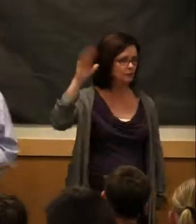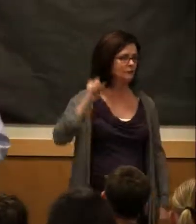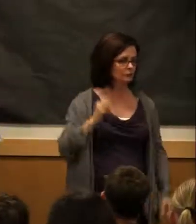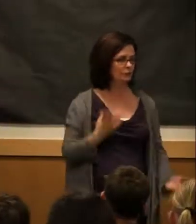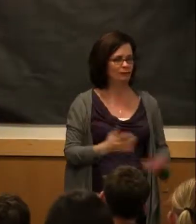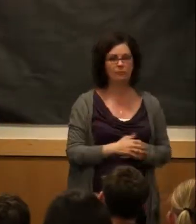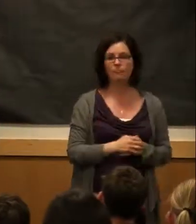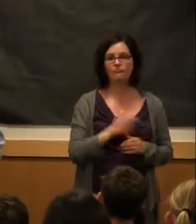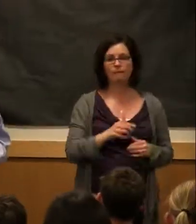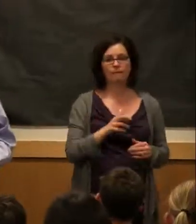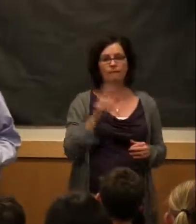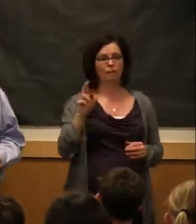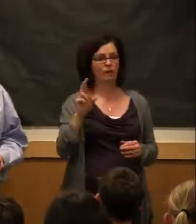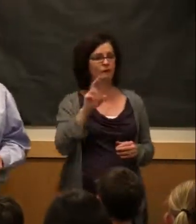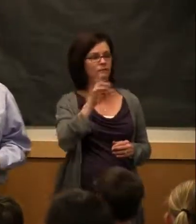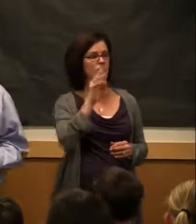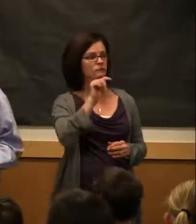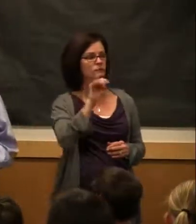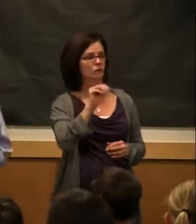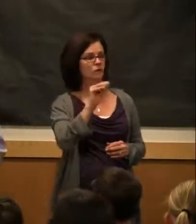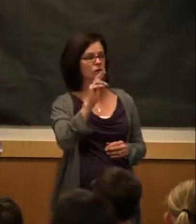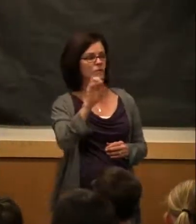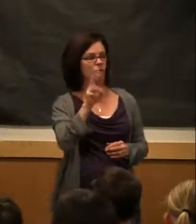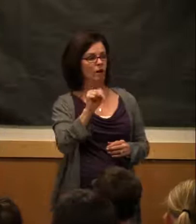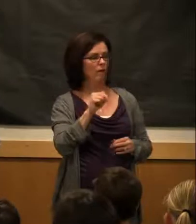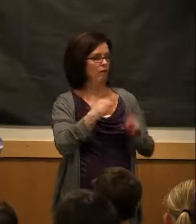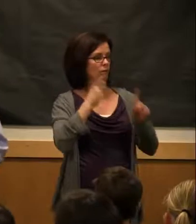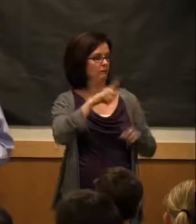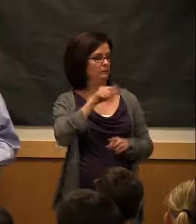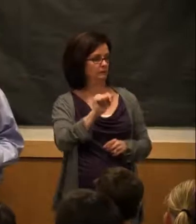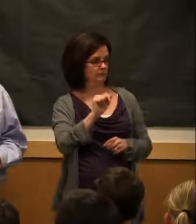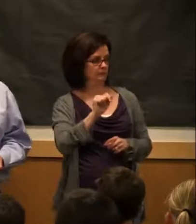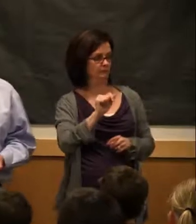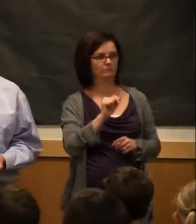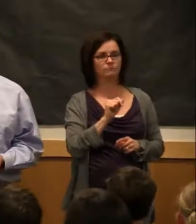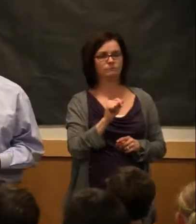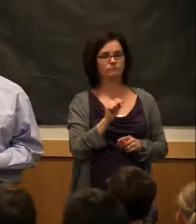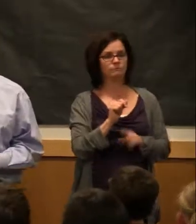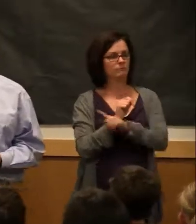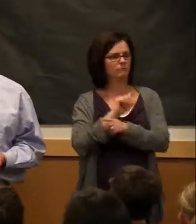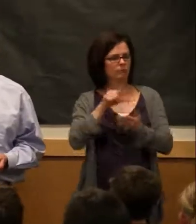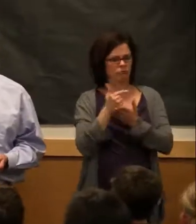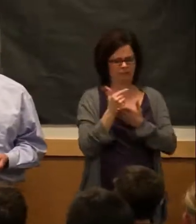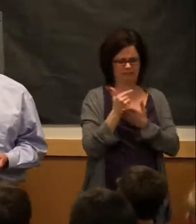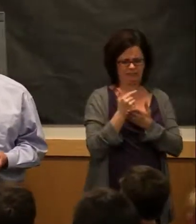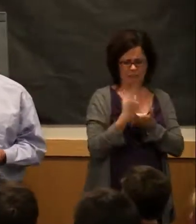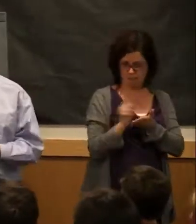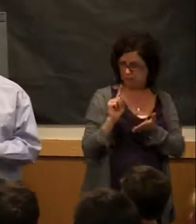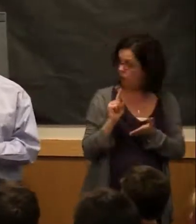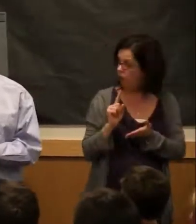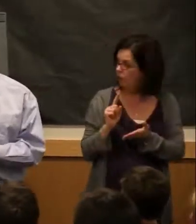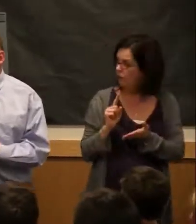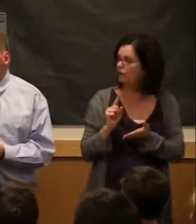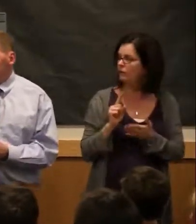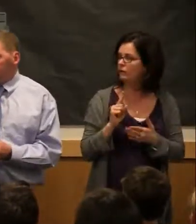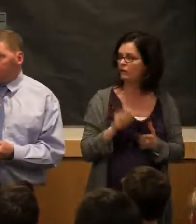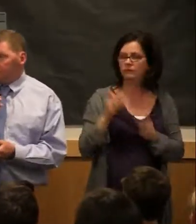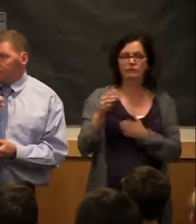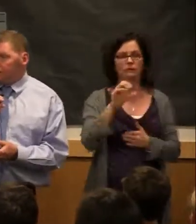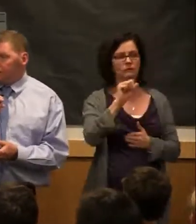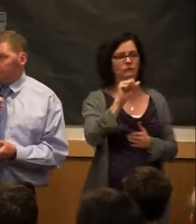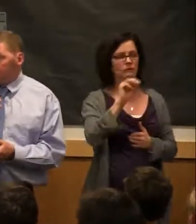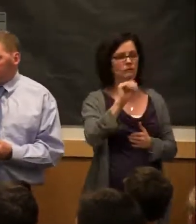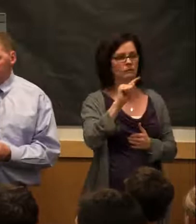my right, we have Tom Brown, who is from Pennsylvania, and he graduated about a week ago. And then we have